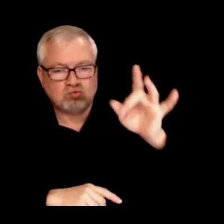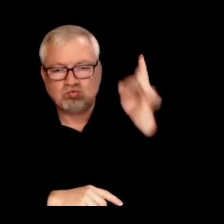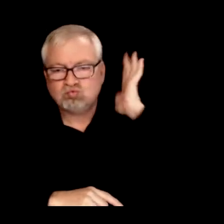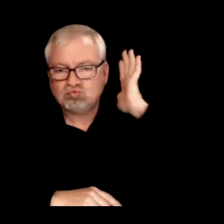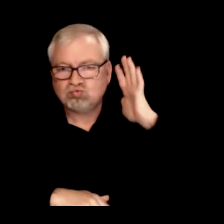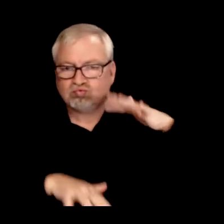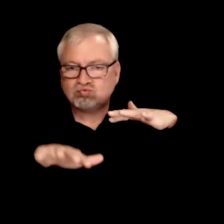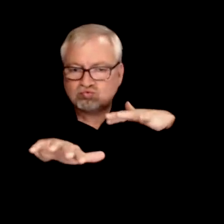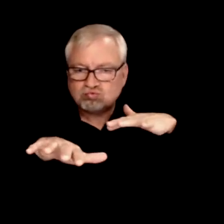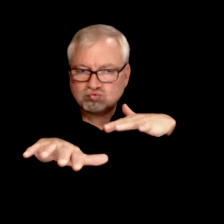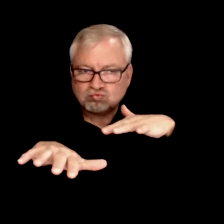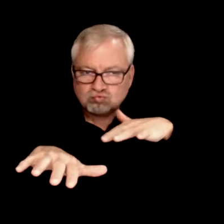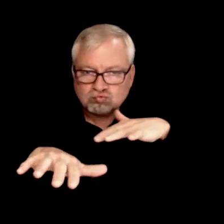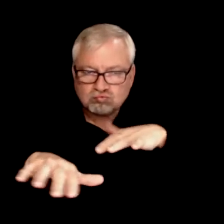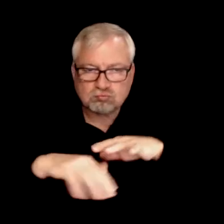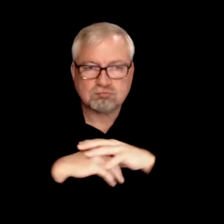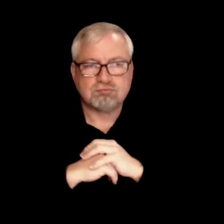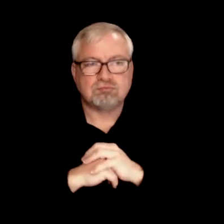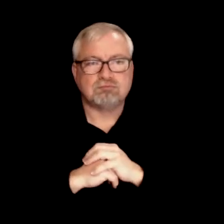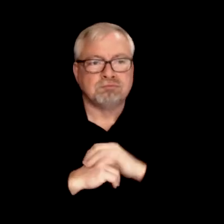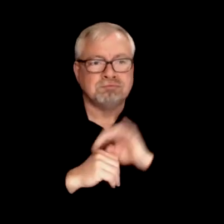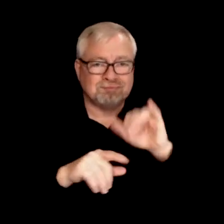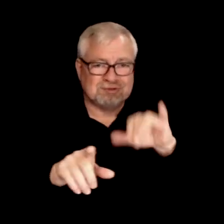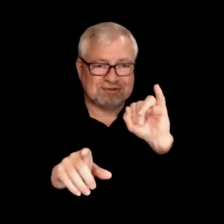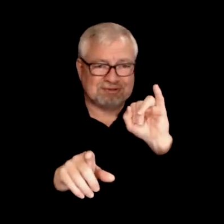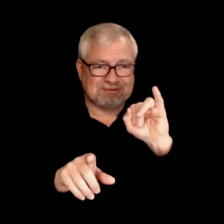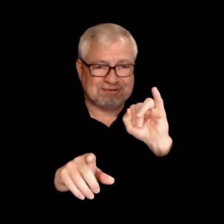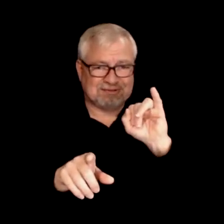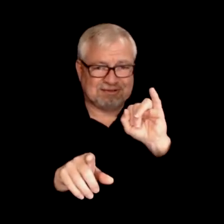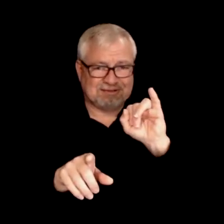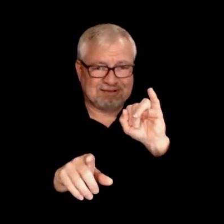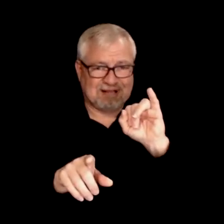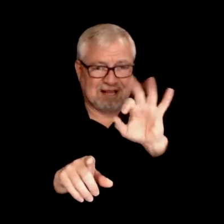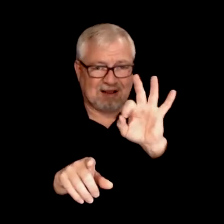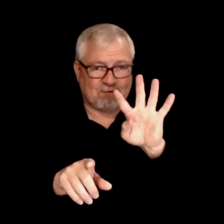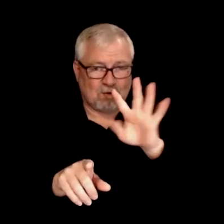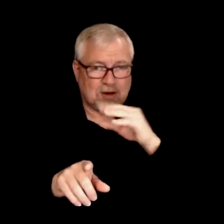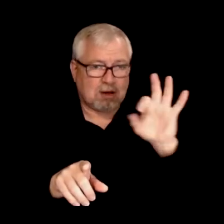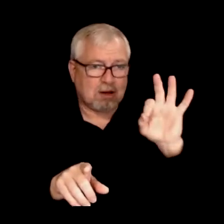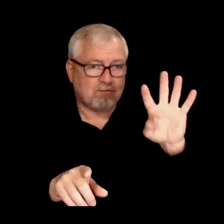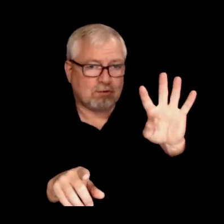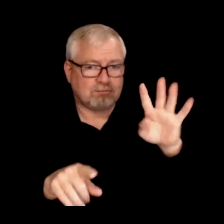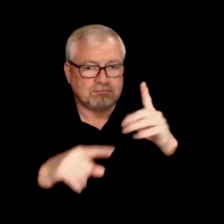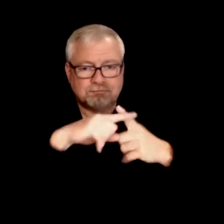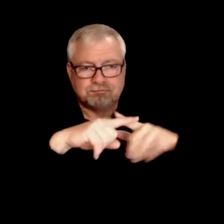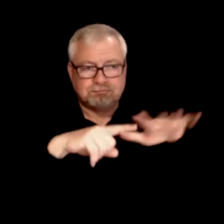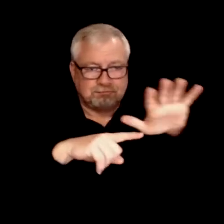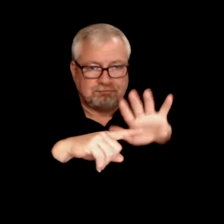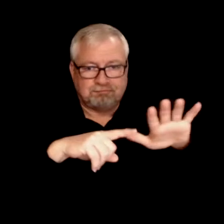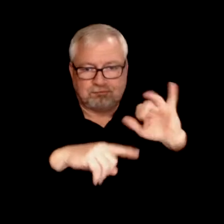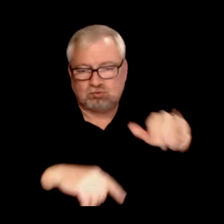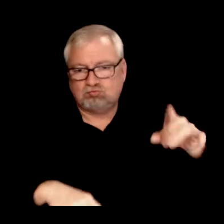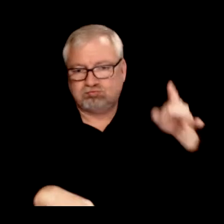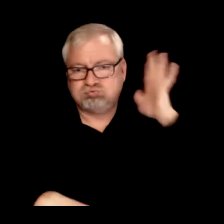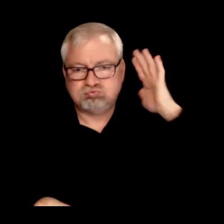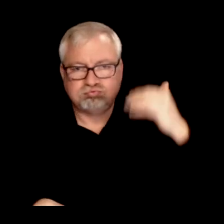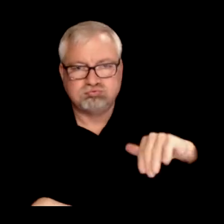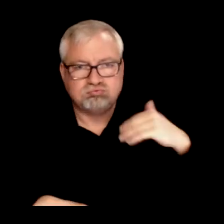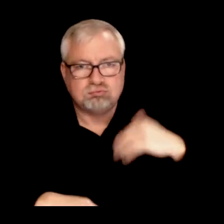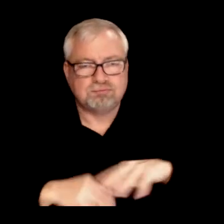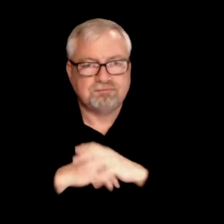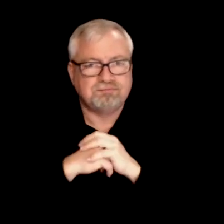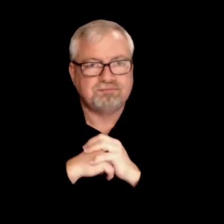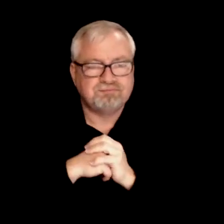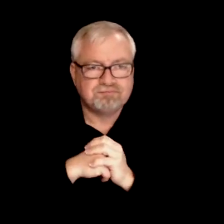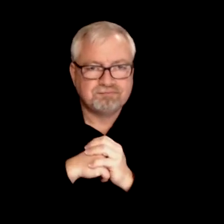here at I-94 and 494. This is in the Northwest Metro. Let's show you that we have just now in the past